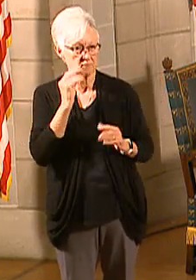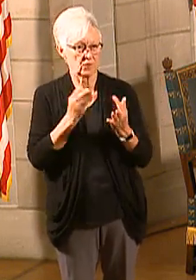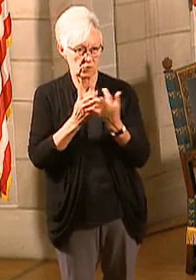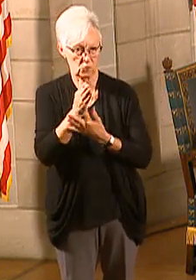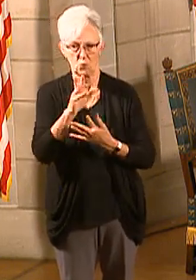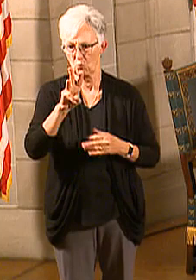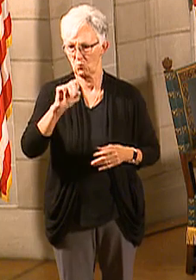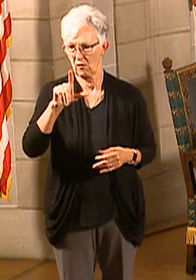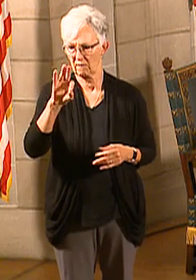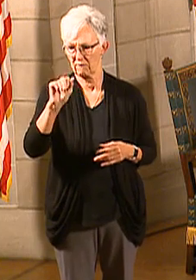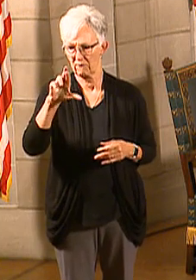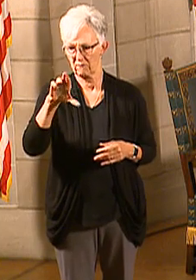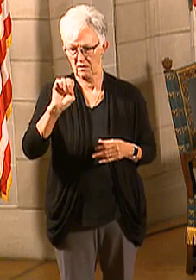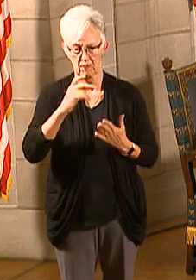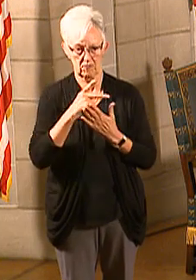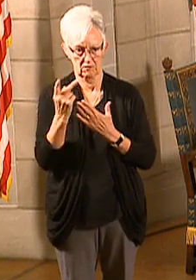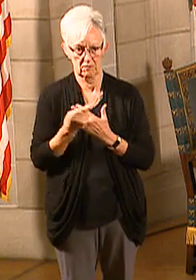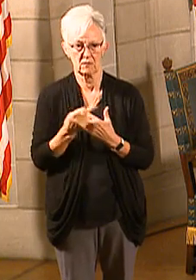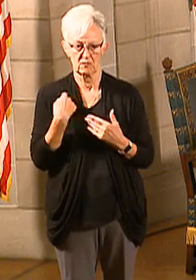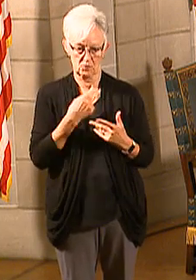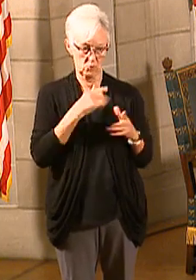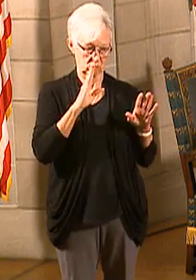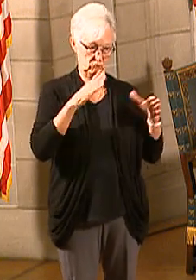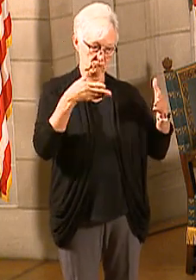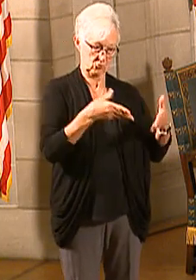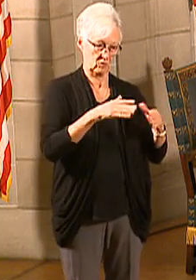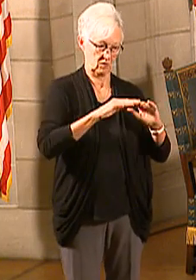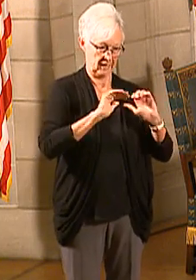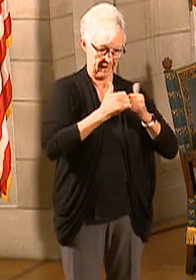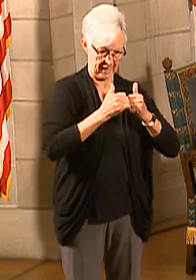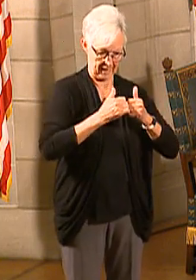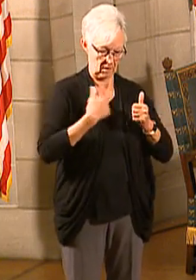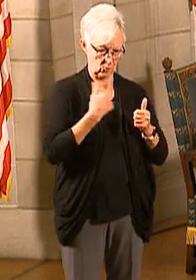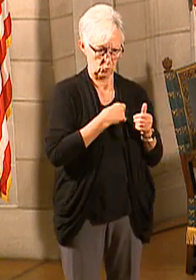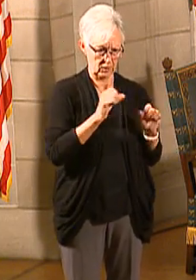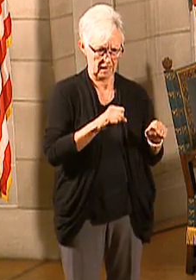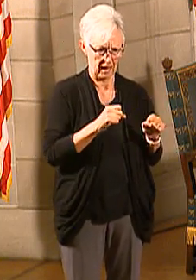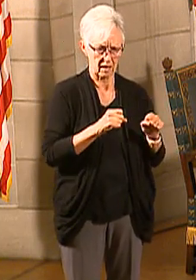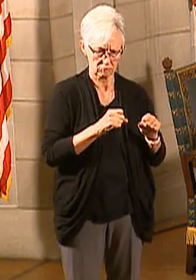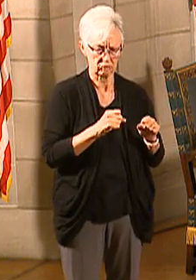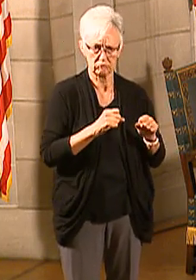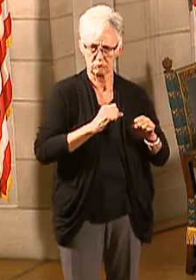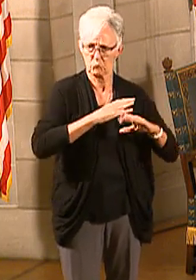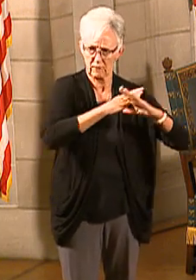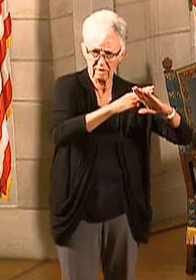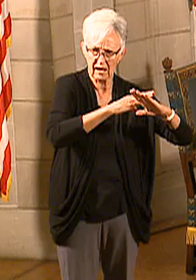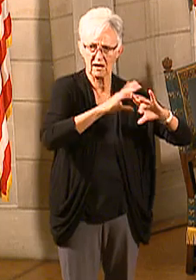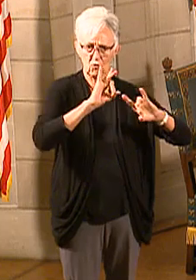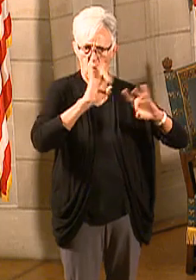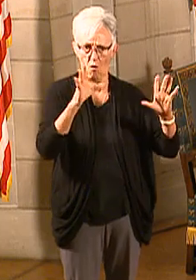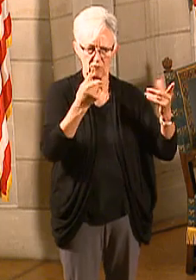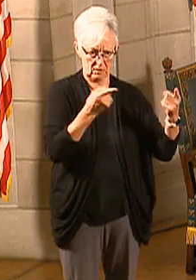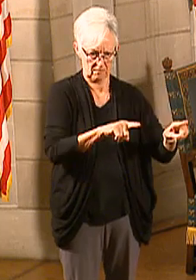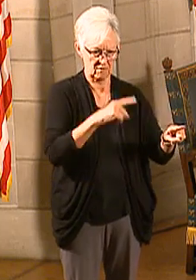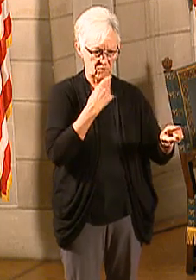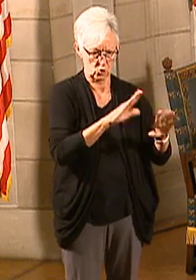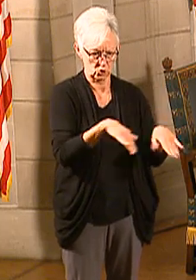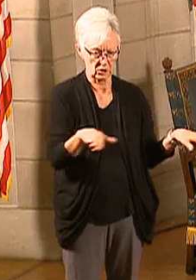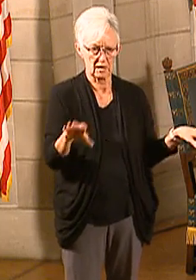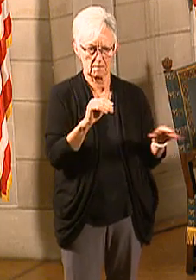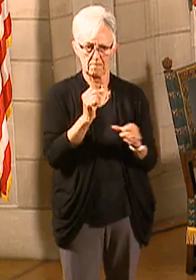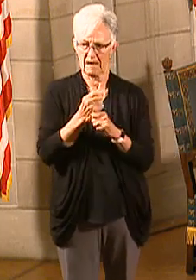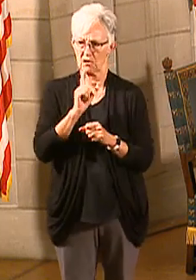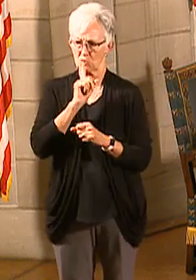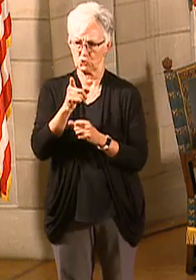core principles and values and ways that we can deepen our efforts to prevention of maltreatment and breaking down silos to ensure